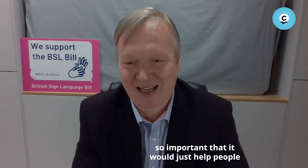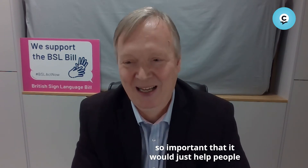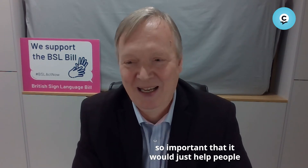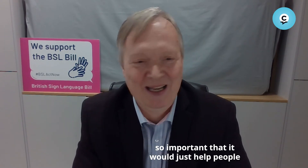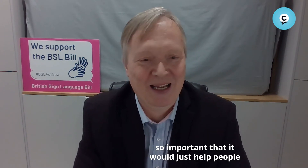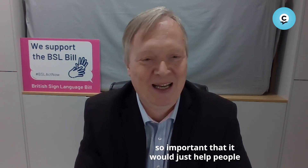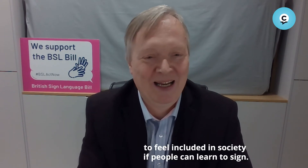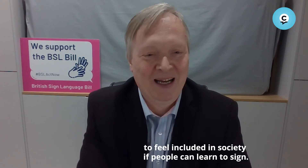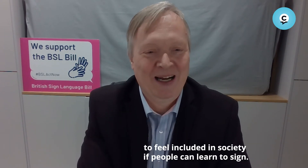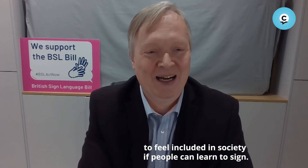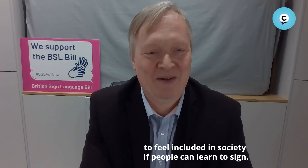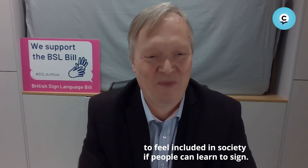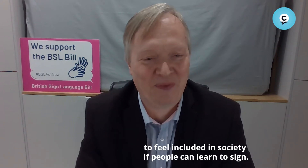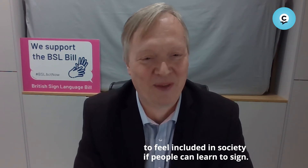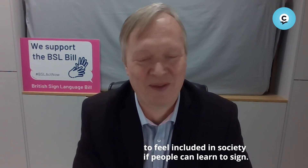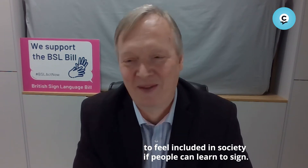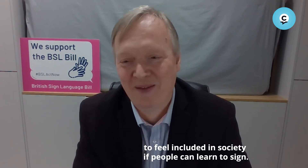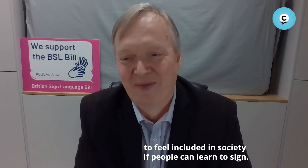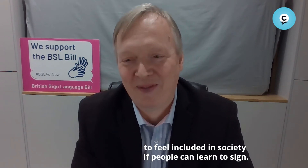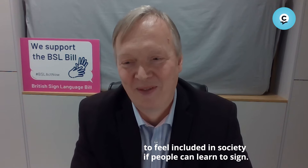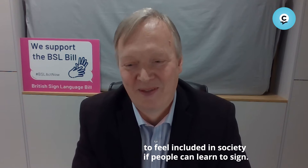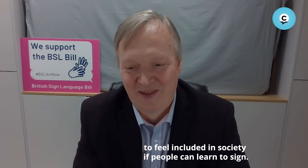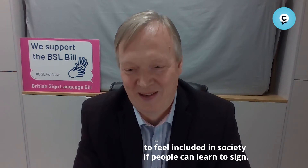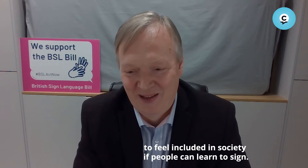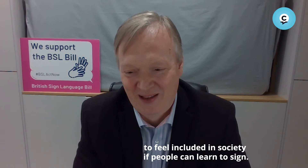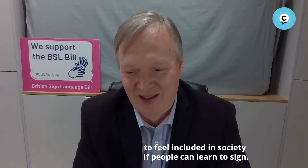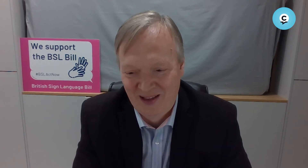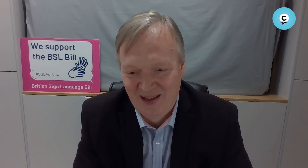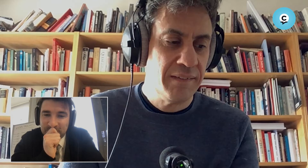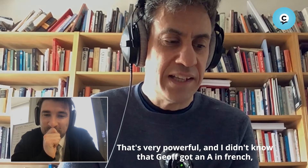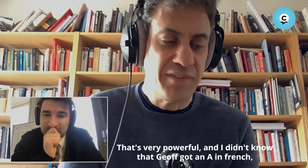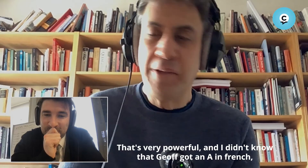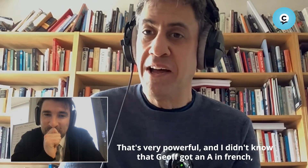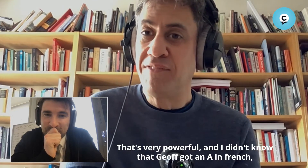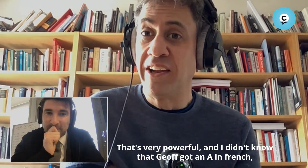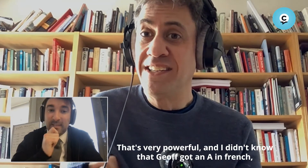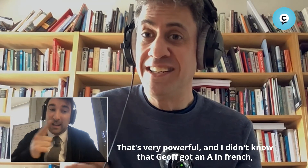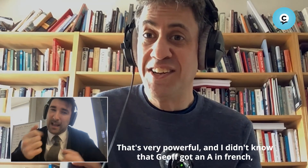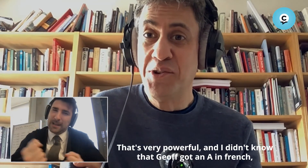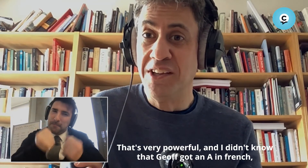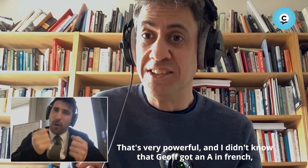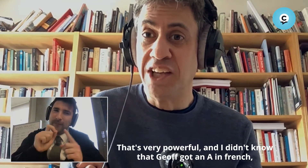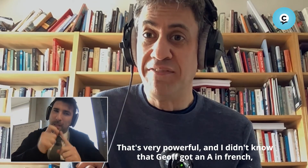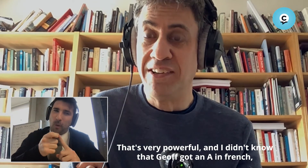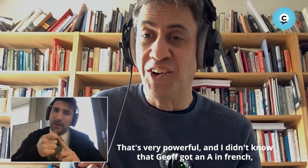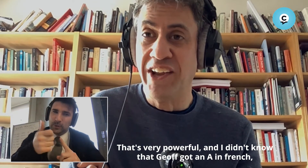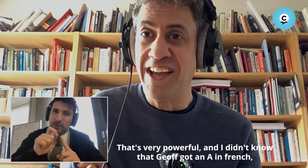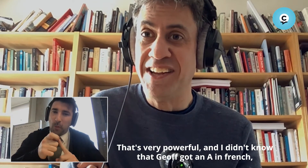help people to feel included in society if people can learn to sign. That's very powerful, and I didn't know that Geoff had got an A in